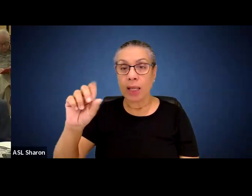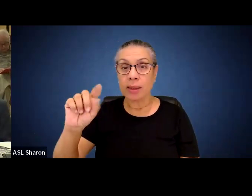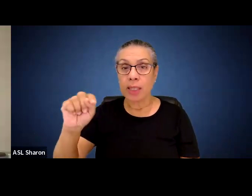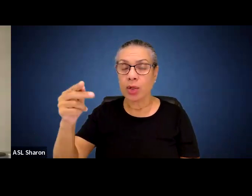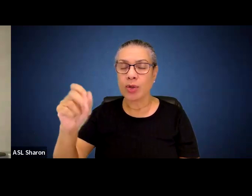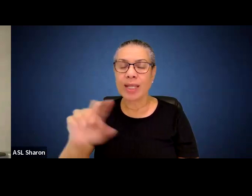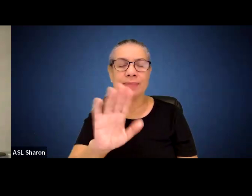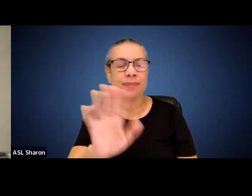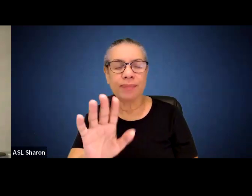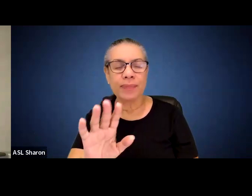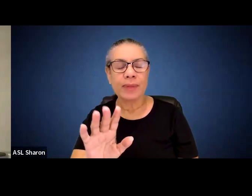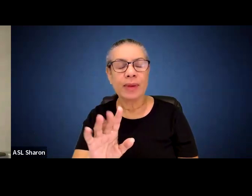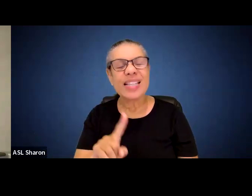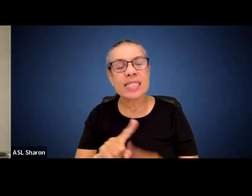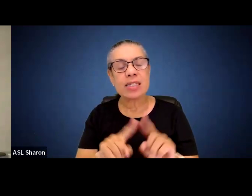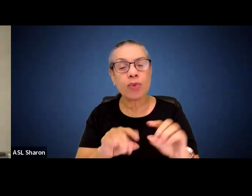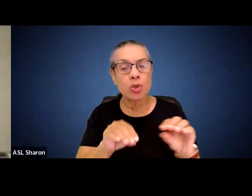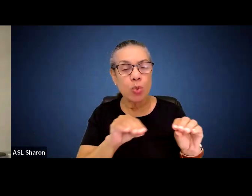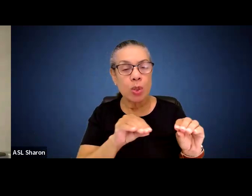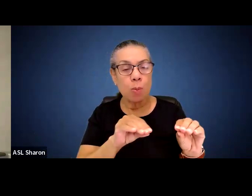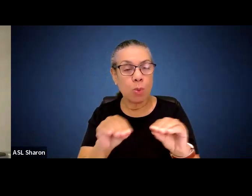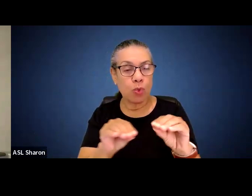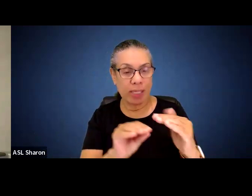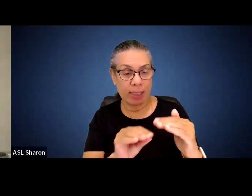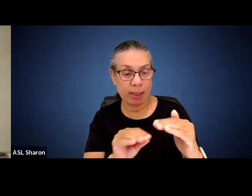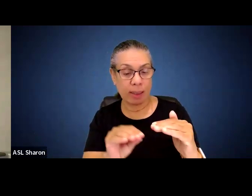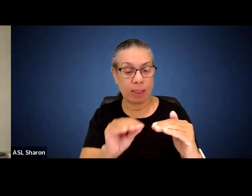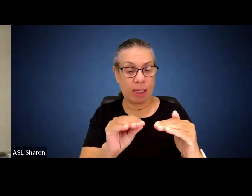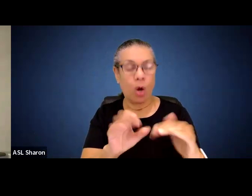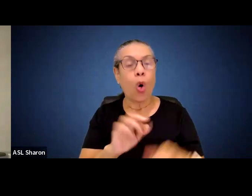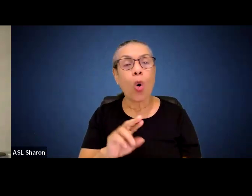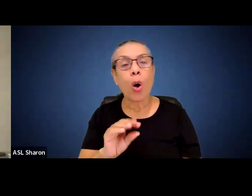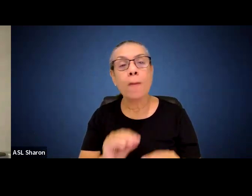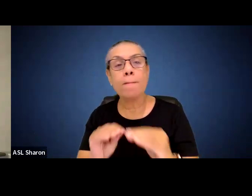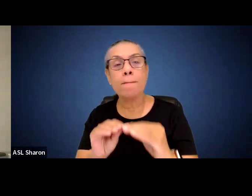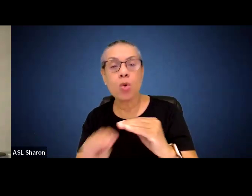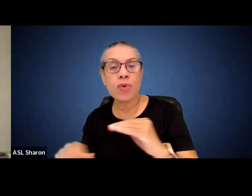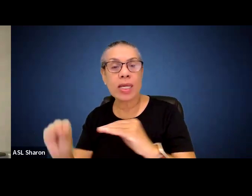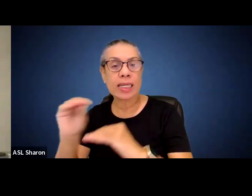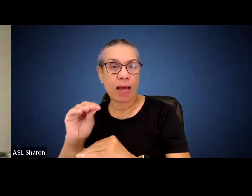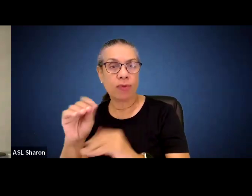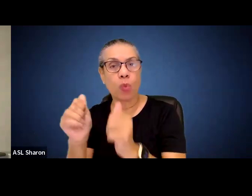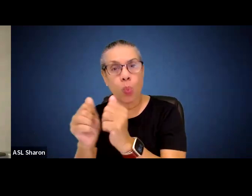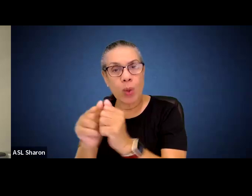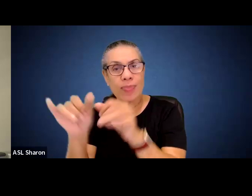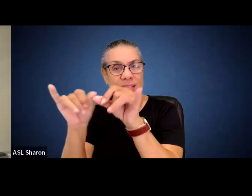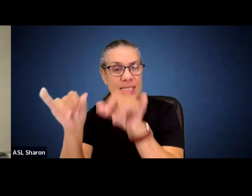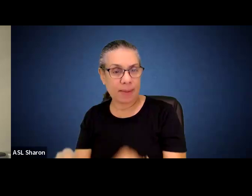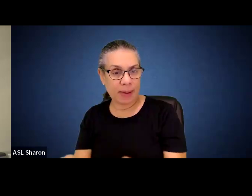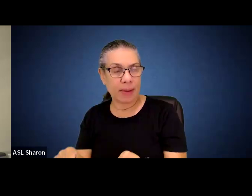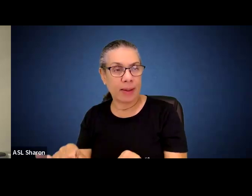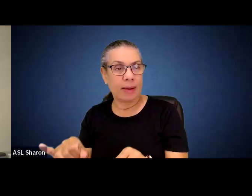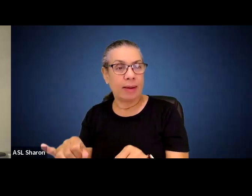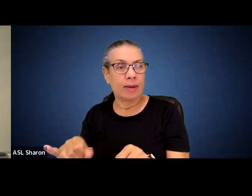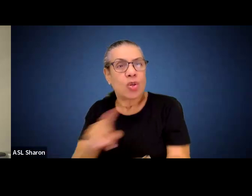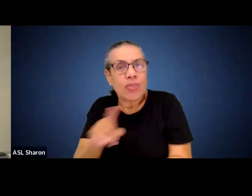a difference between moving and then moving enough that you are moving with the system and you become an actual viable option